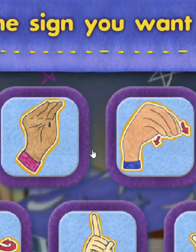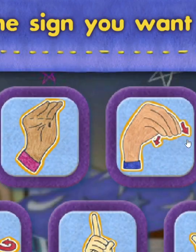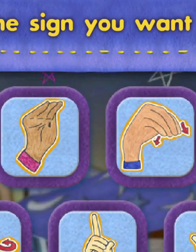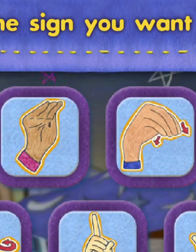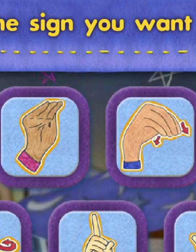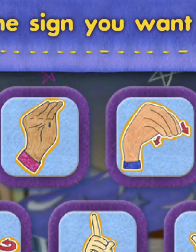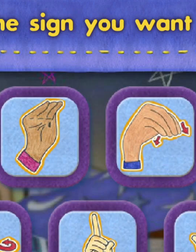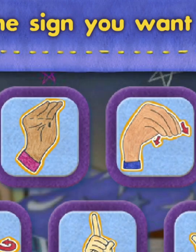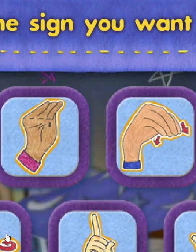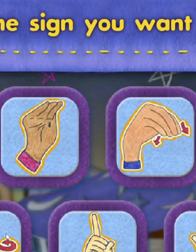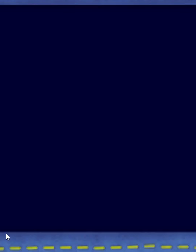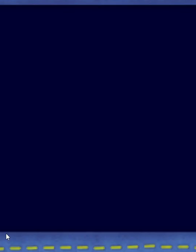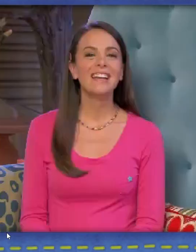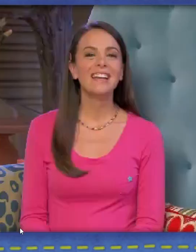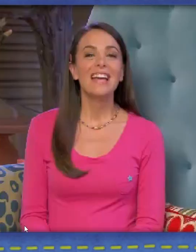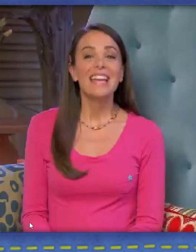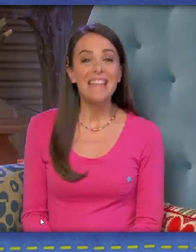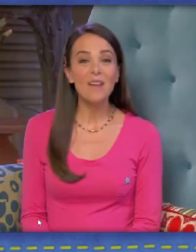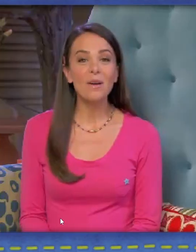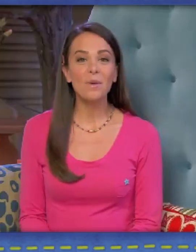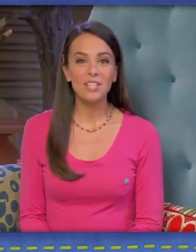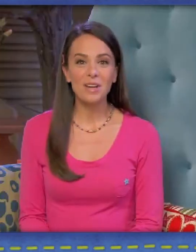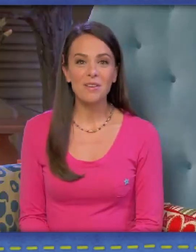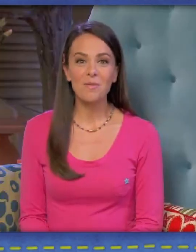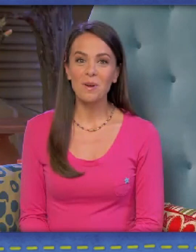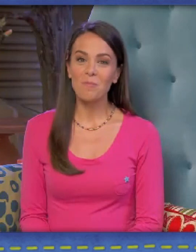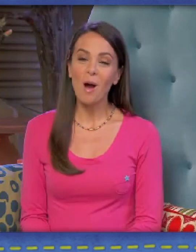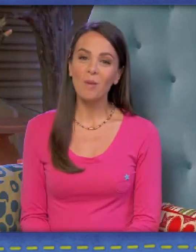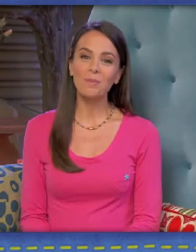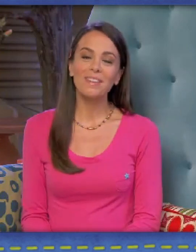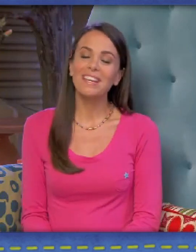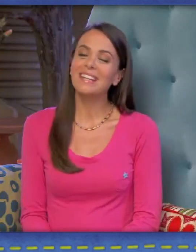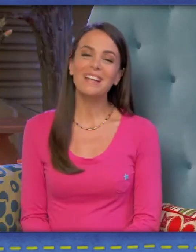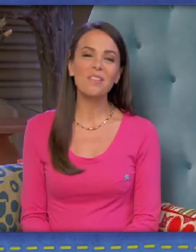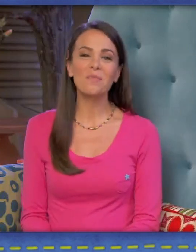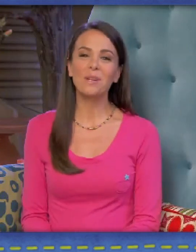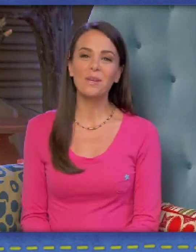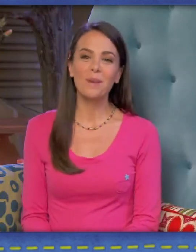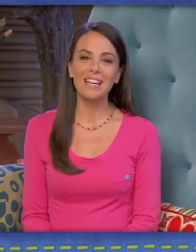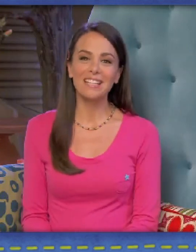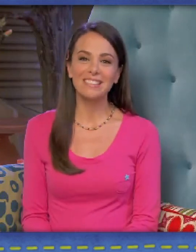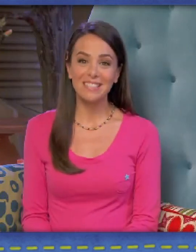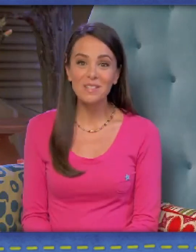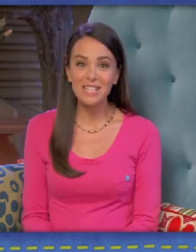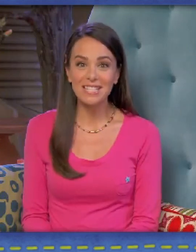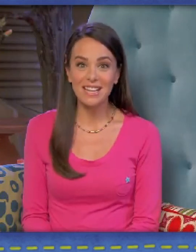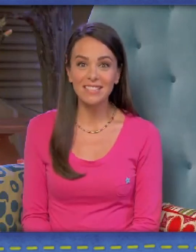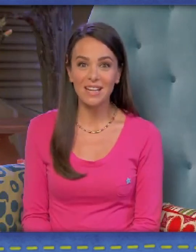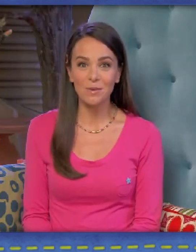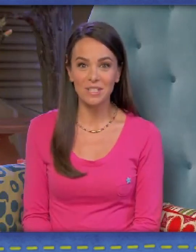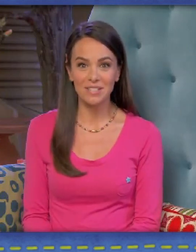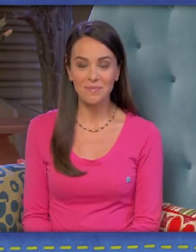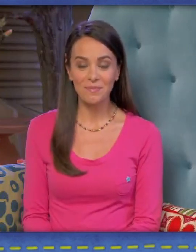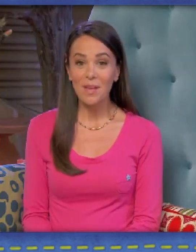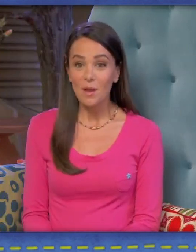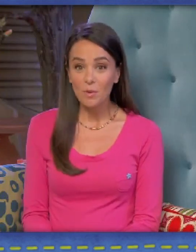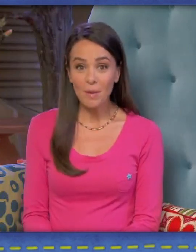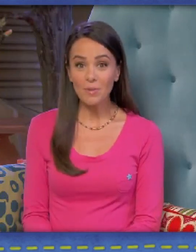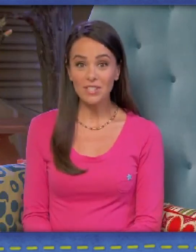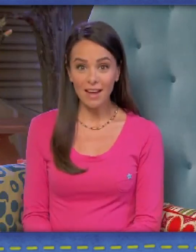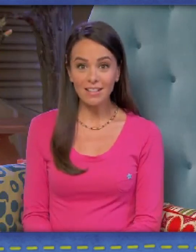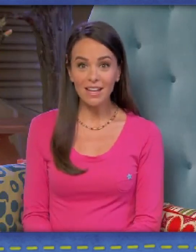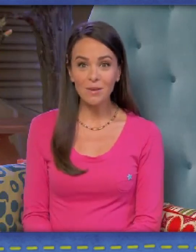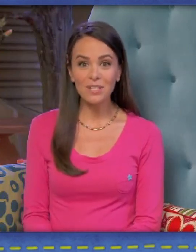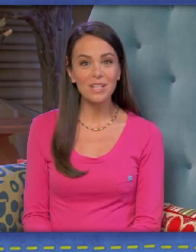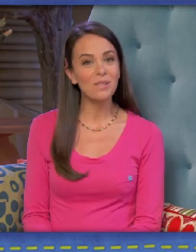Learn. Choose the word you want to learn. Now I want to share the word poem in another pretty way, using sign language.